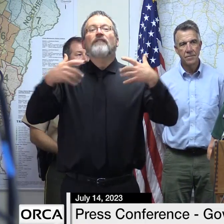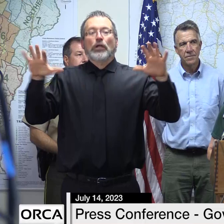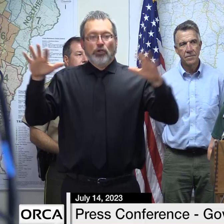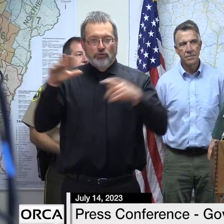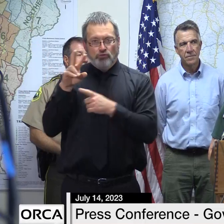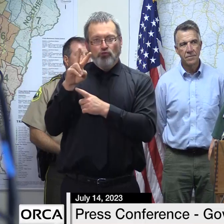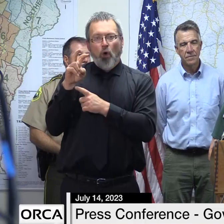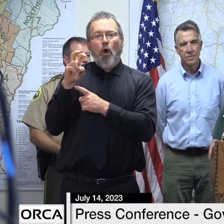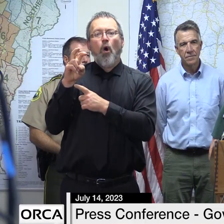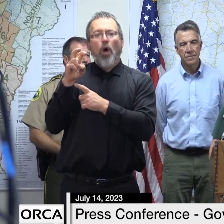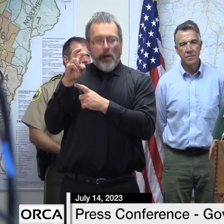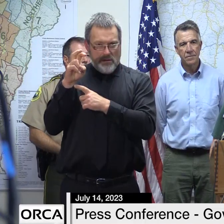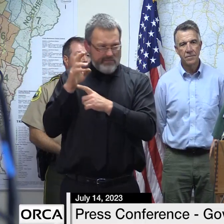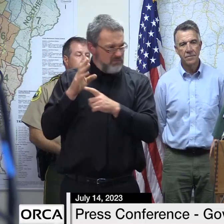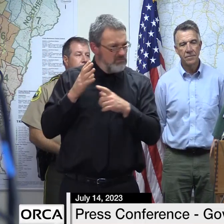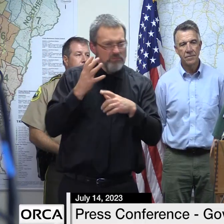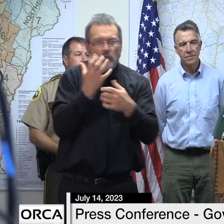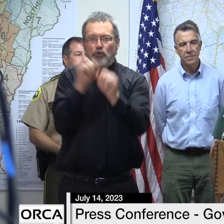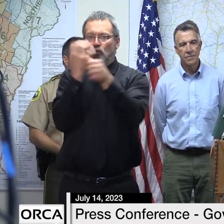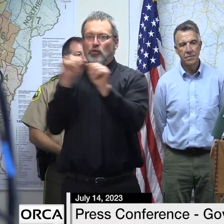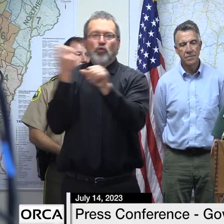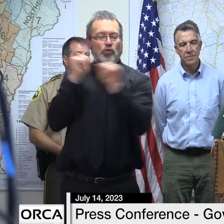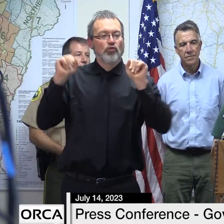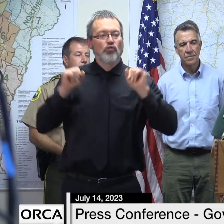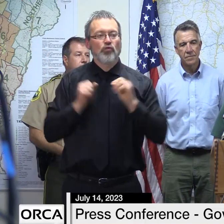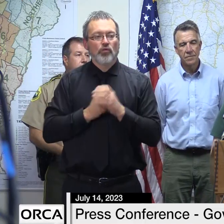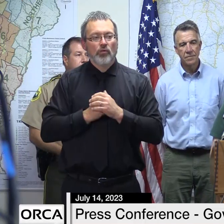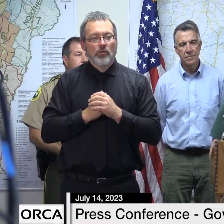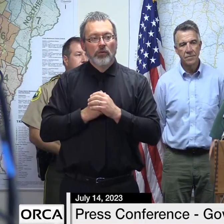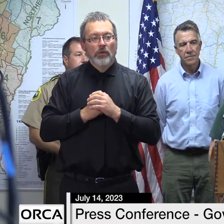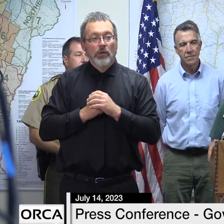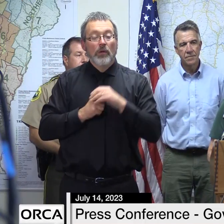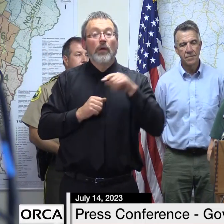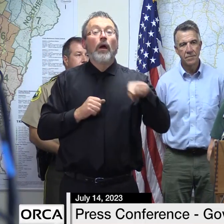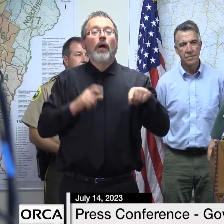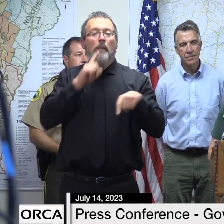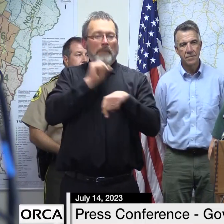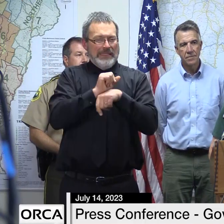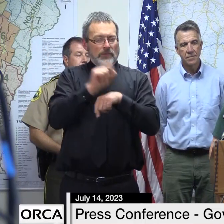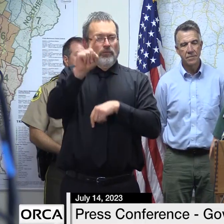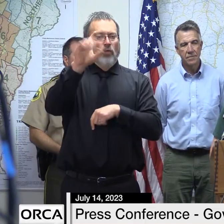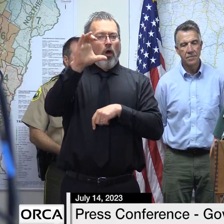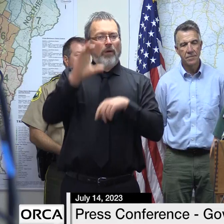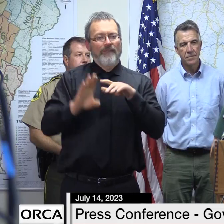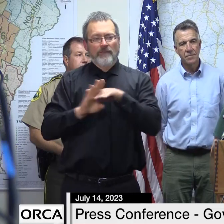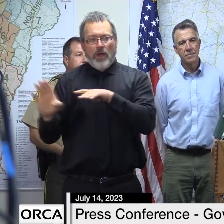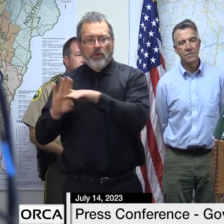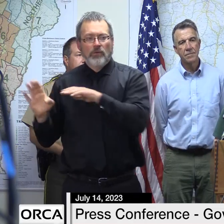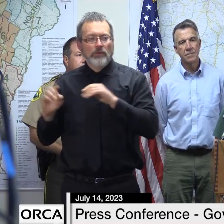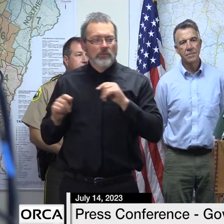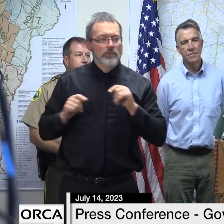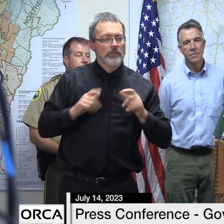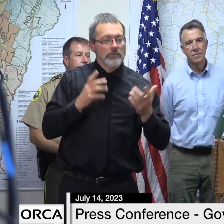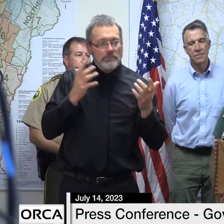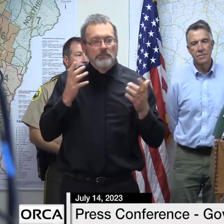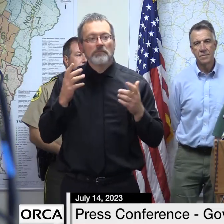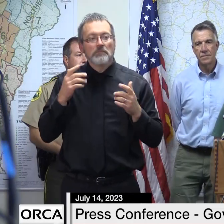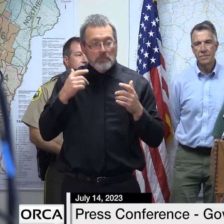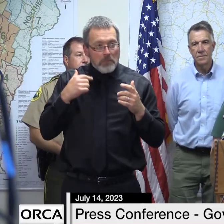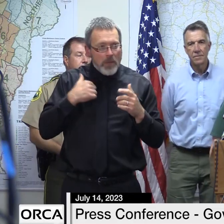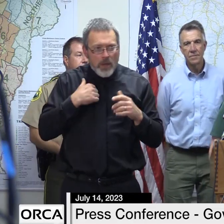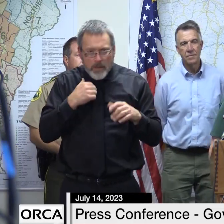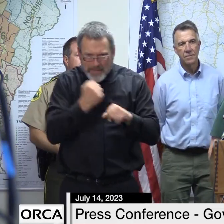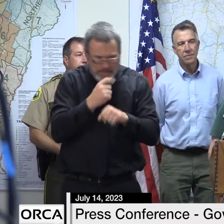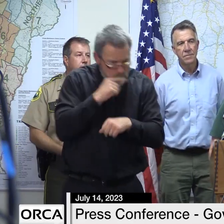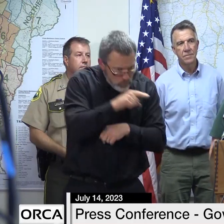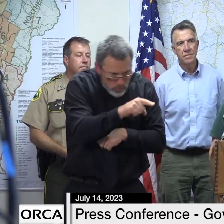100 evacuations and have conducted dozens of vehicle checks to ensure that no one is trapped inside. As of this